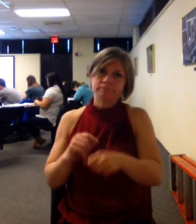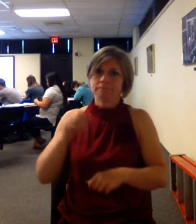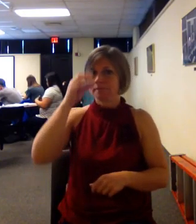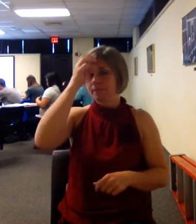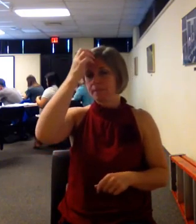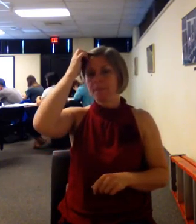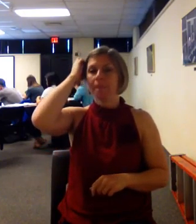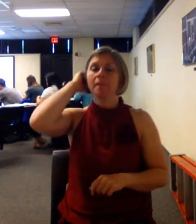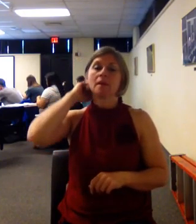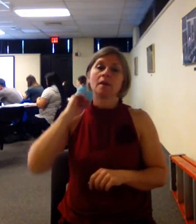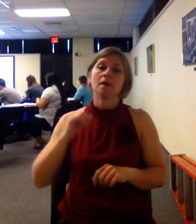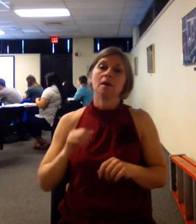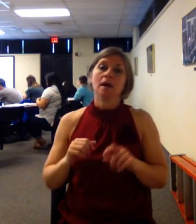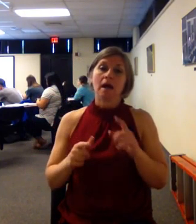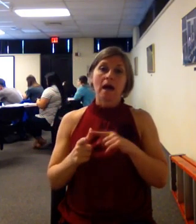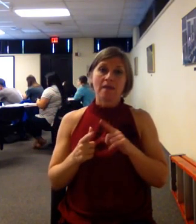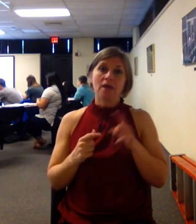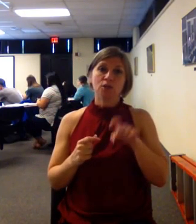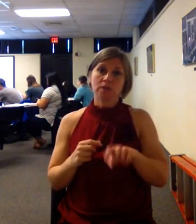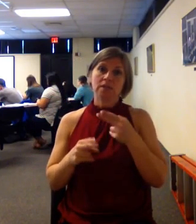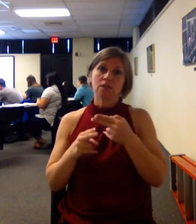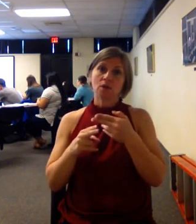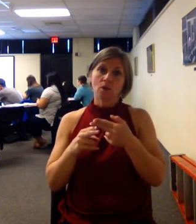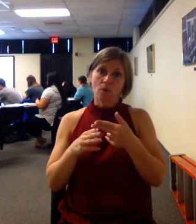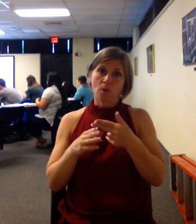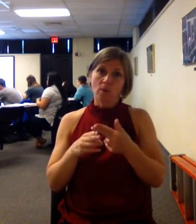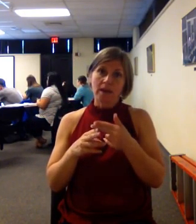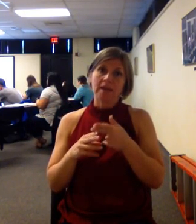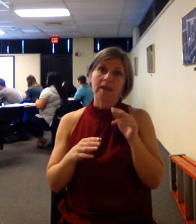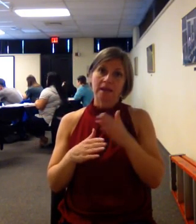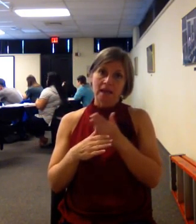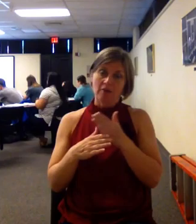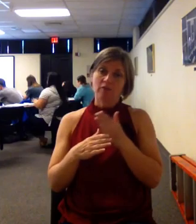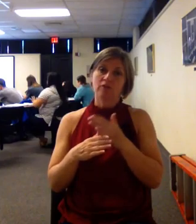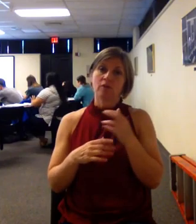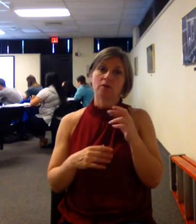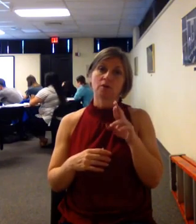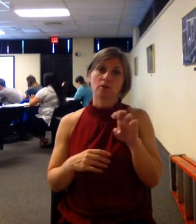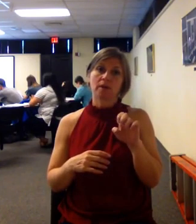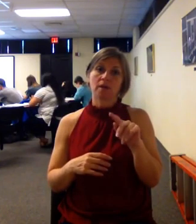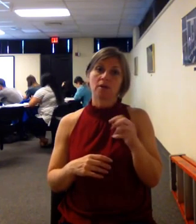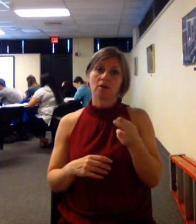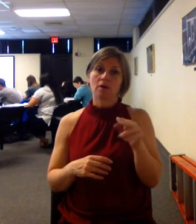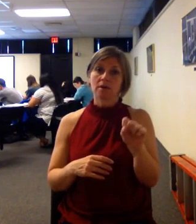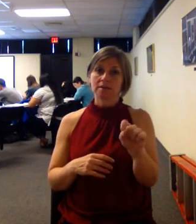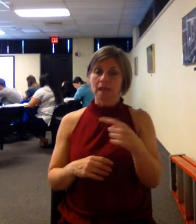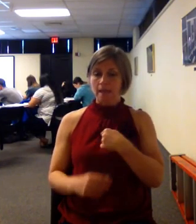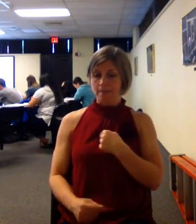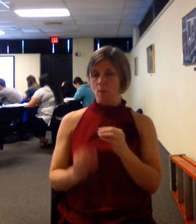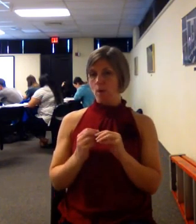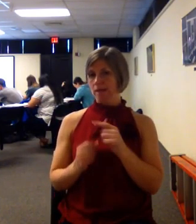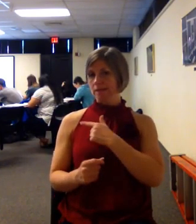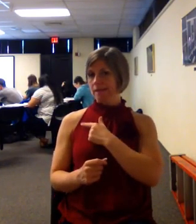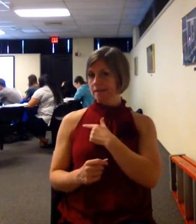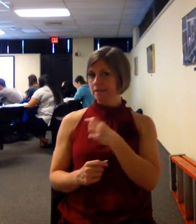But then ultimately, you've got to get the weighted average of those returns. I guess I'm a little lazier, so I get a weighted average beta.